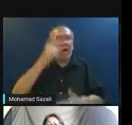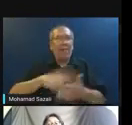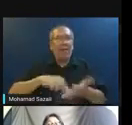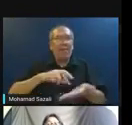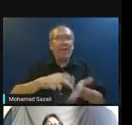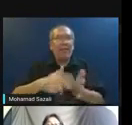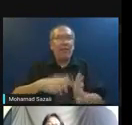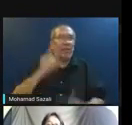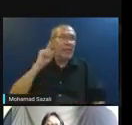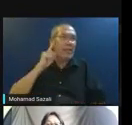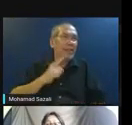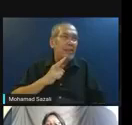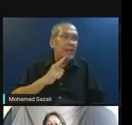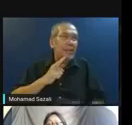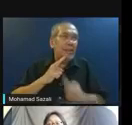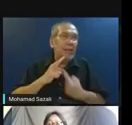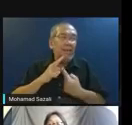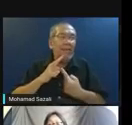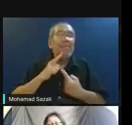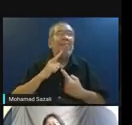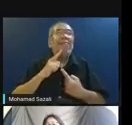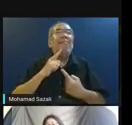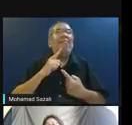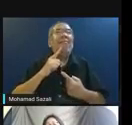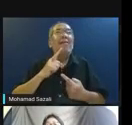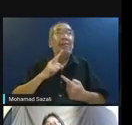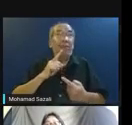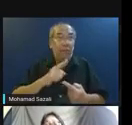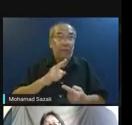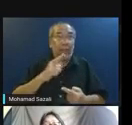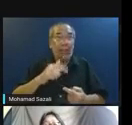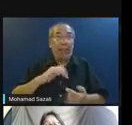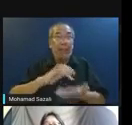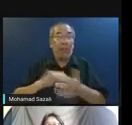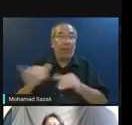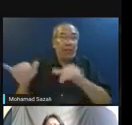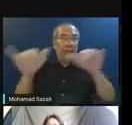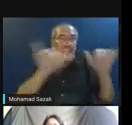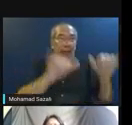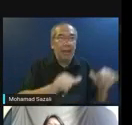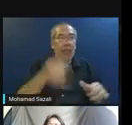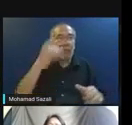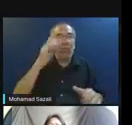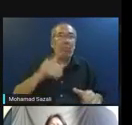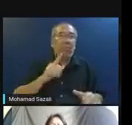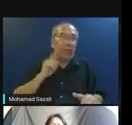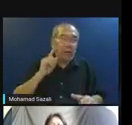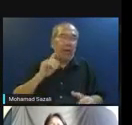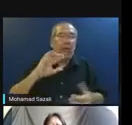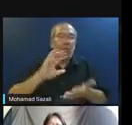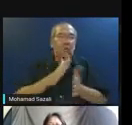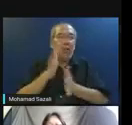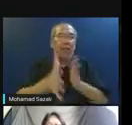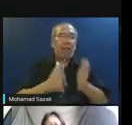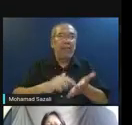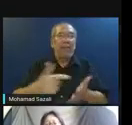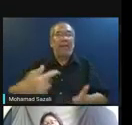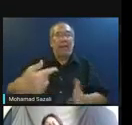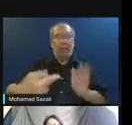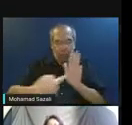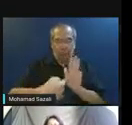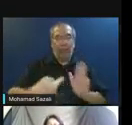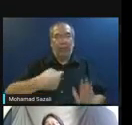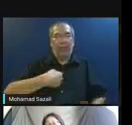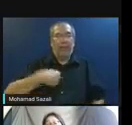must say, "Oh, I'm deaf, saya peka." But if a person who do not understand sign language might think like, "What? I might have something on my face."